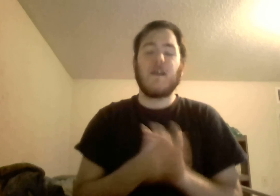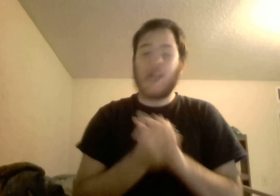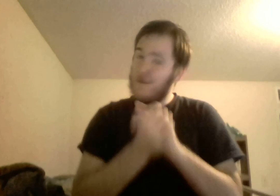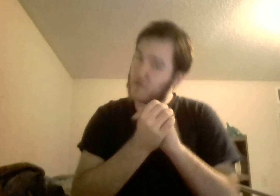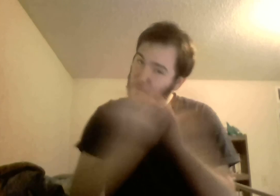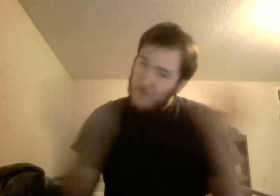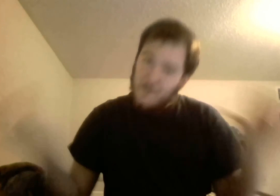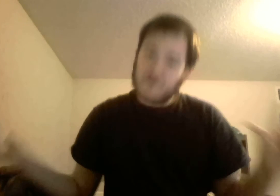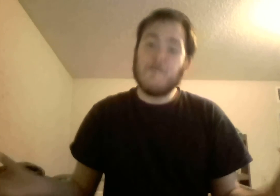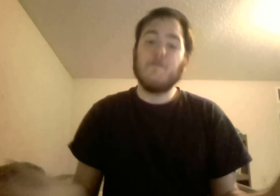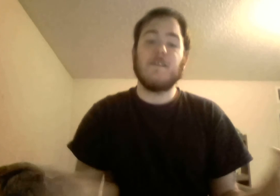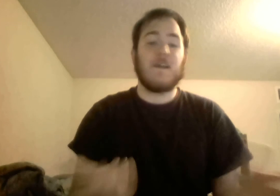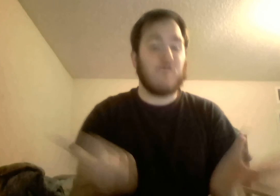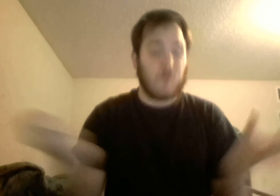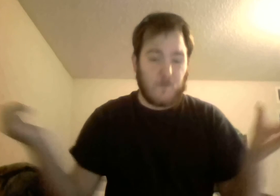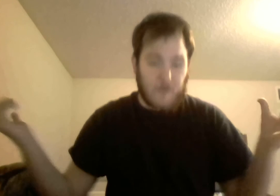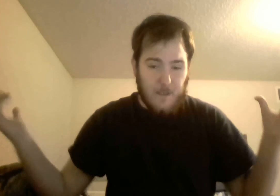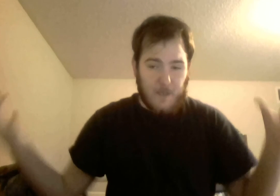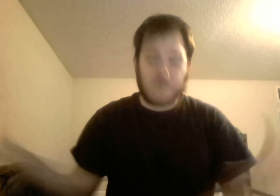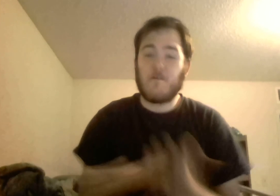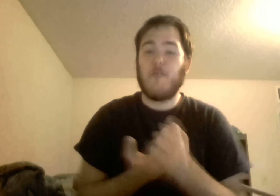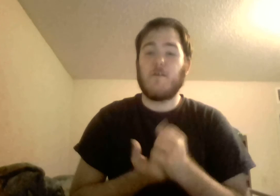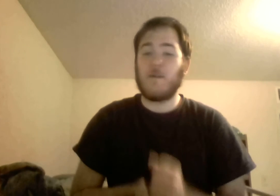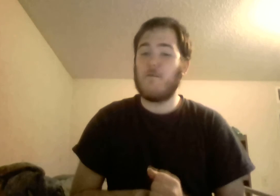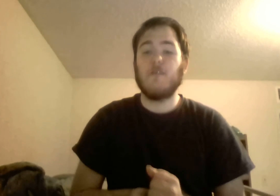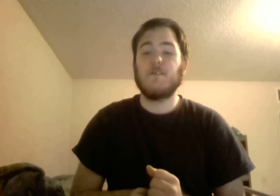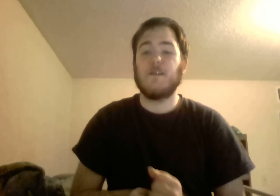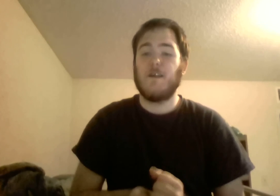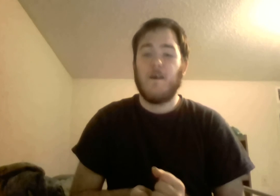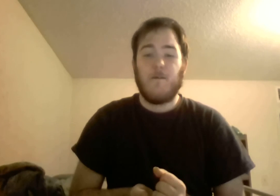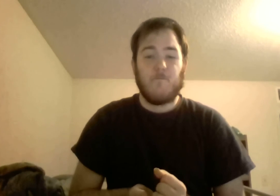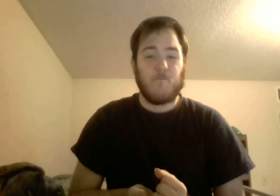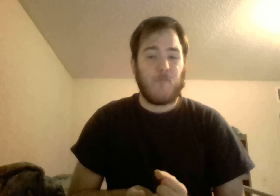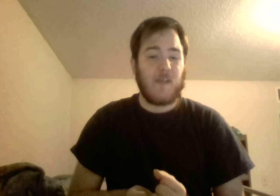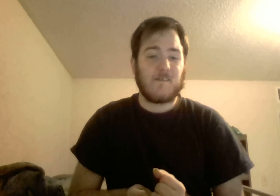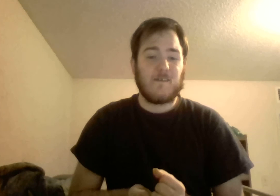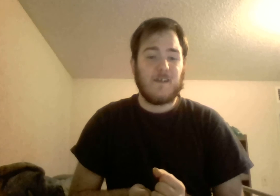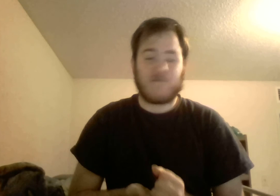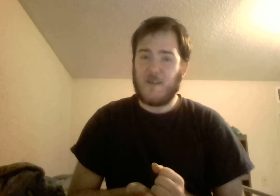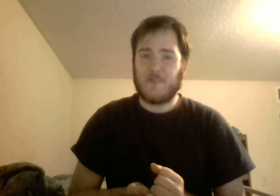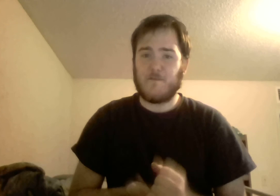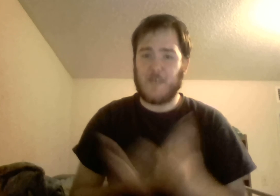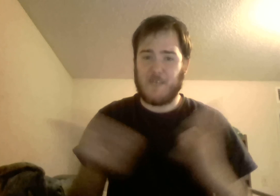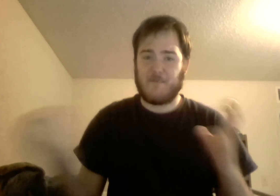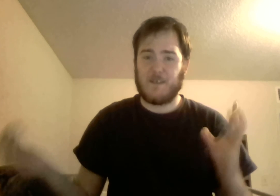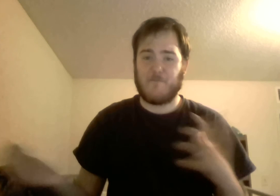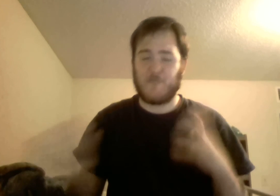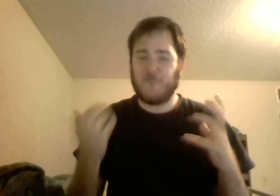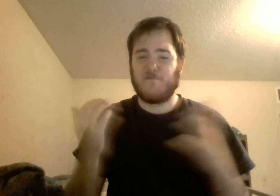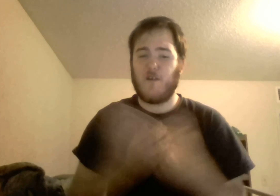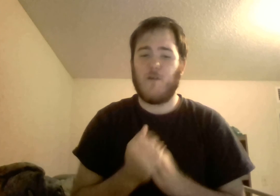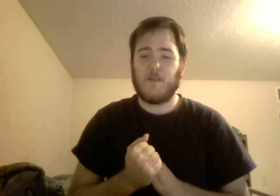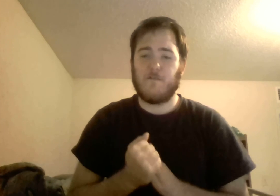and I hope you really enjoy them, and I will continue on with the LP one, and basically, I'll try to do the King of Freak show, you know,